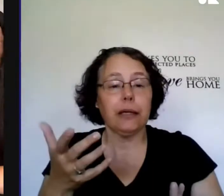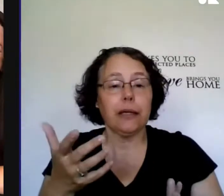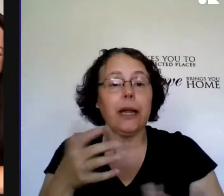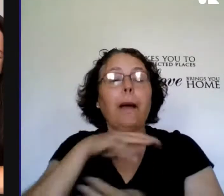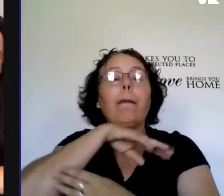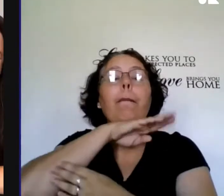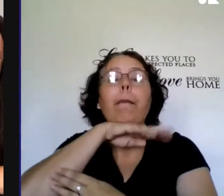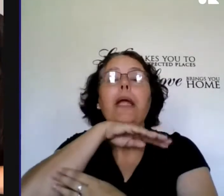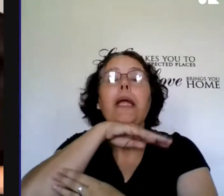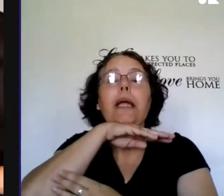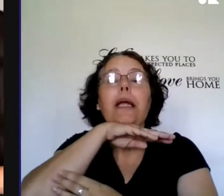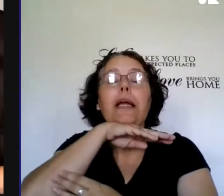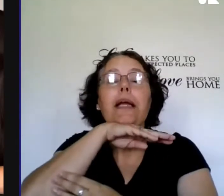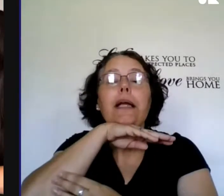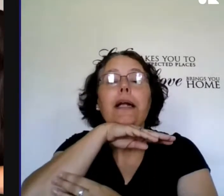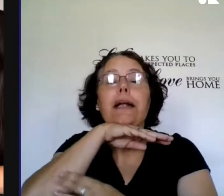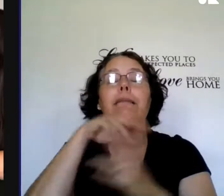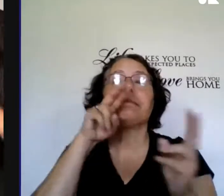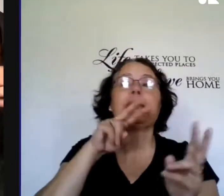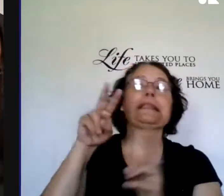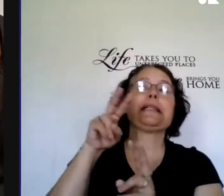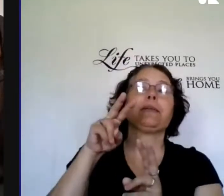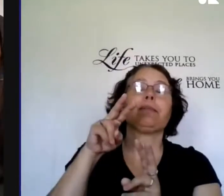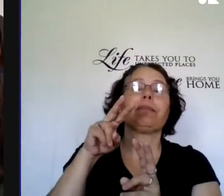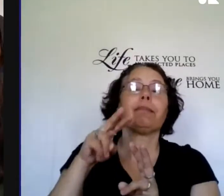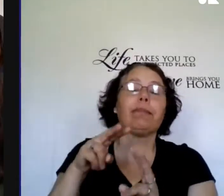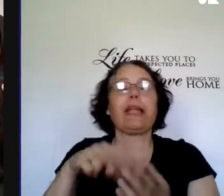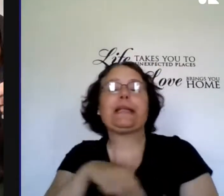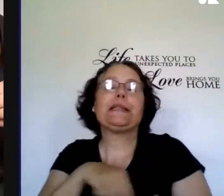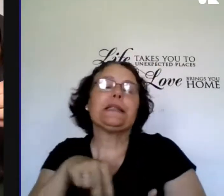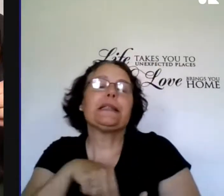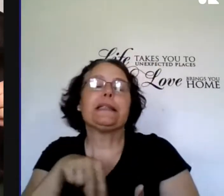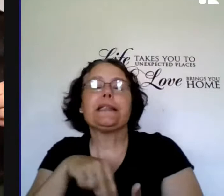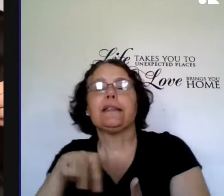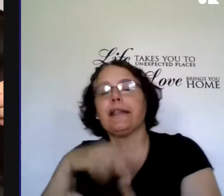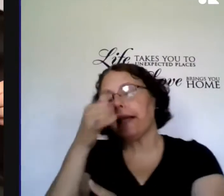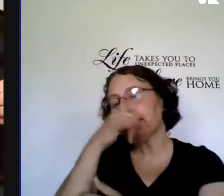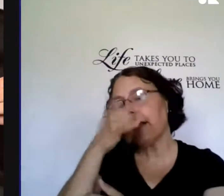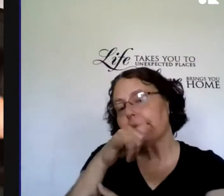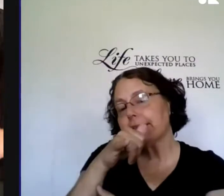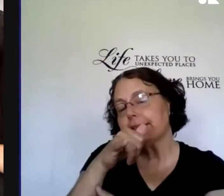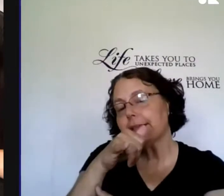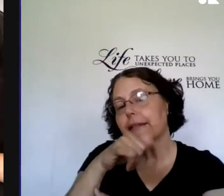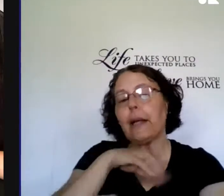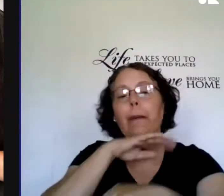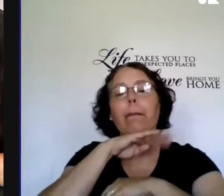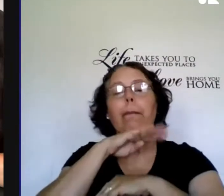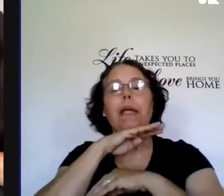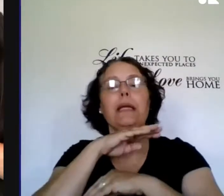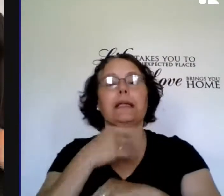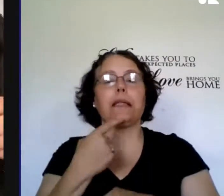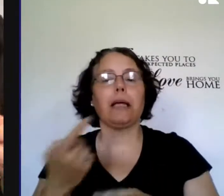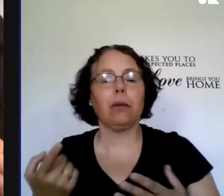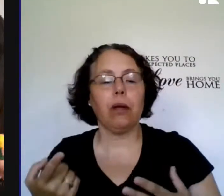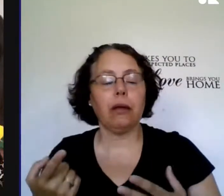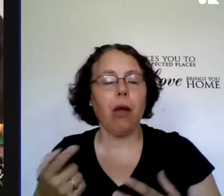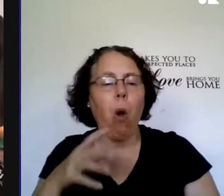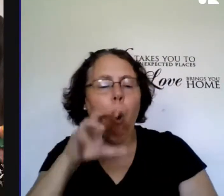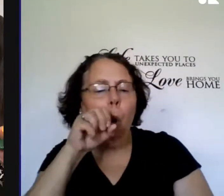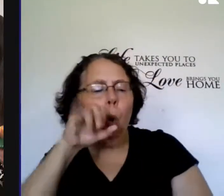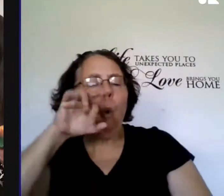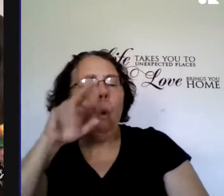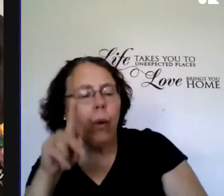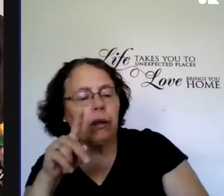dance silly jigs. The pigs say, oink, oink. And the chicks